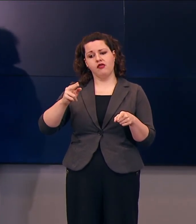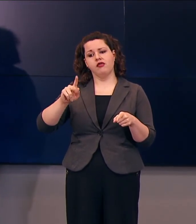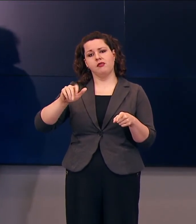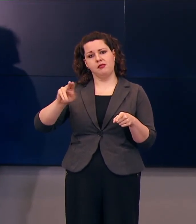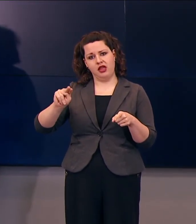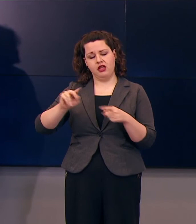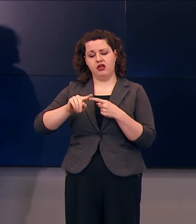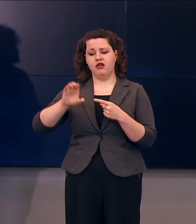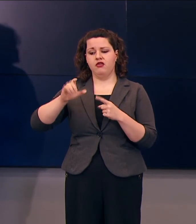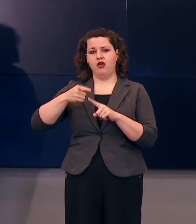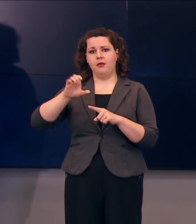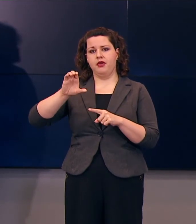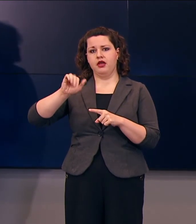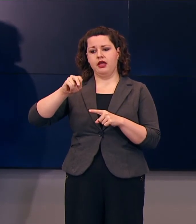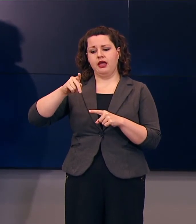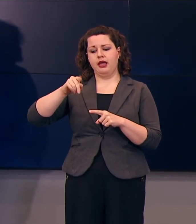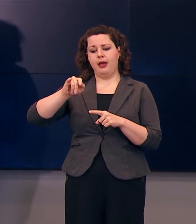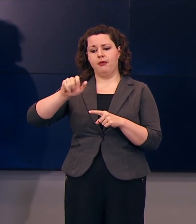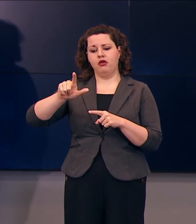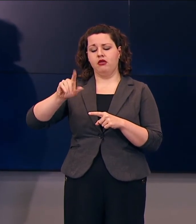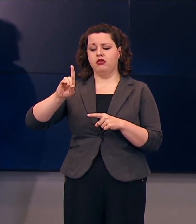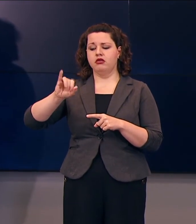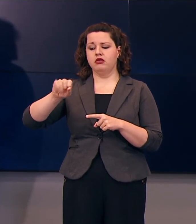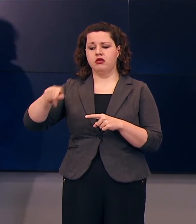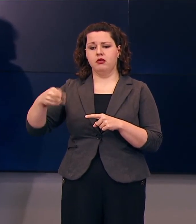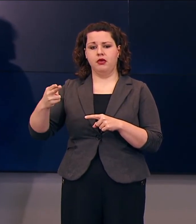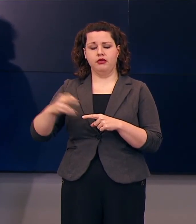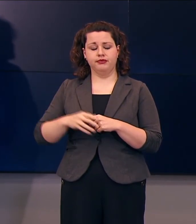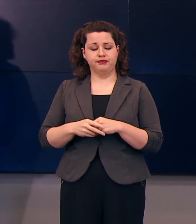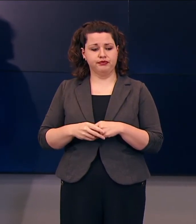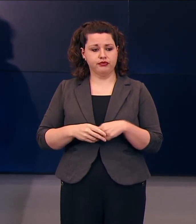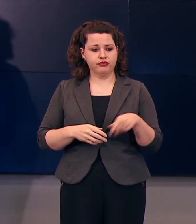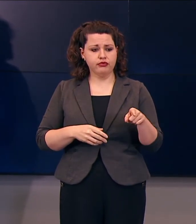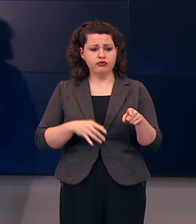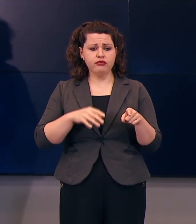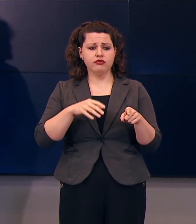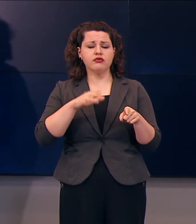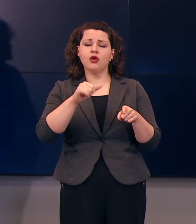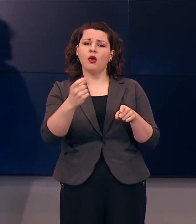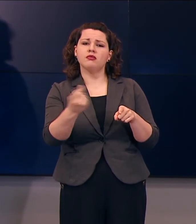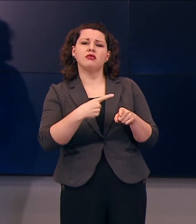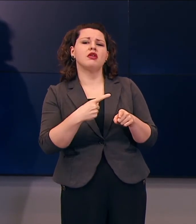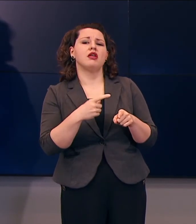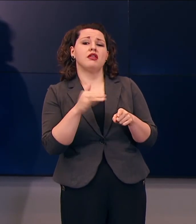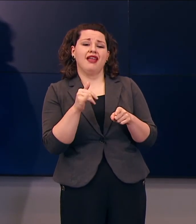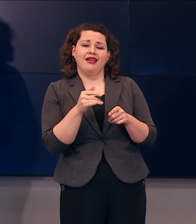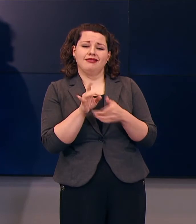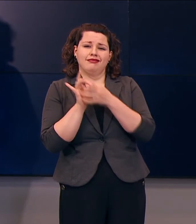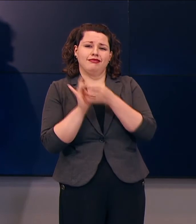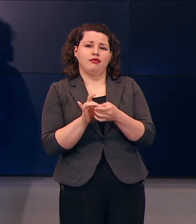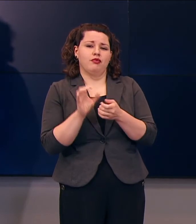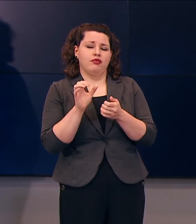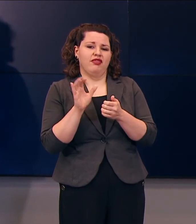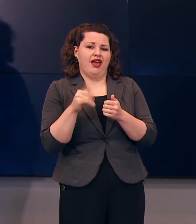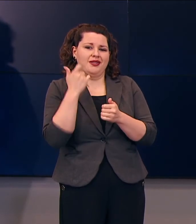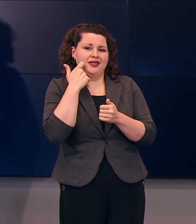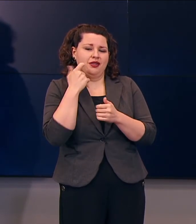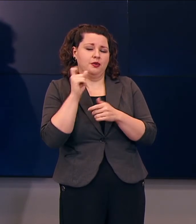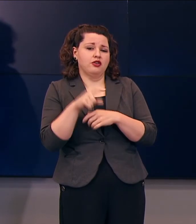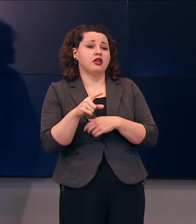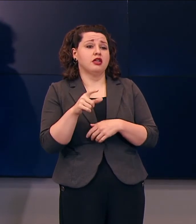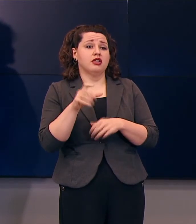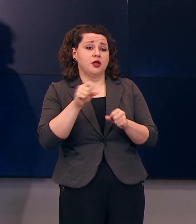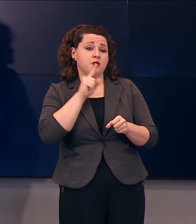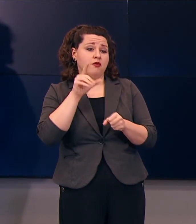Thank you, Governor. Well, I'm wondering, going off of that last question, if you can at least confirm how many cases